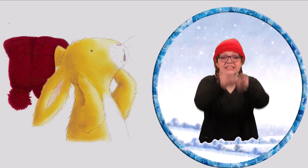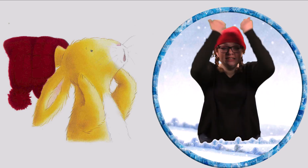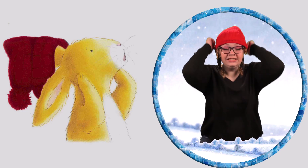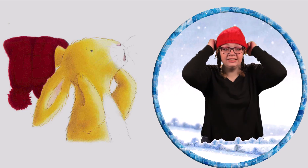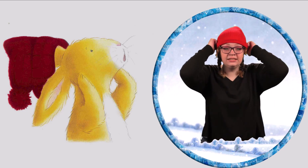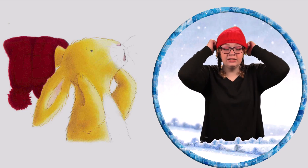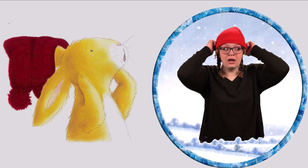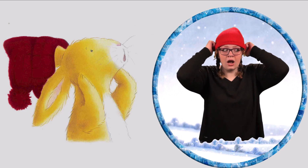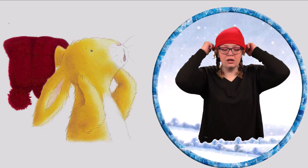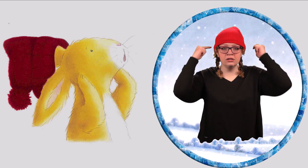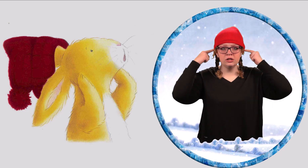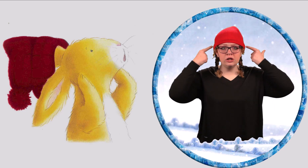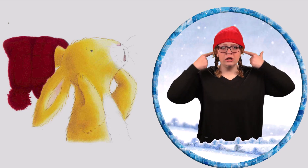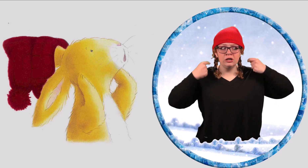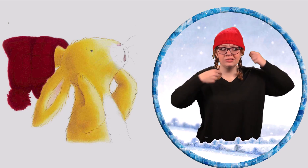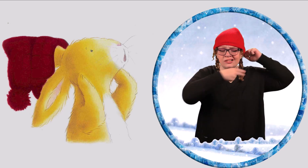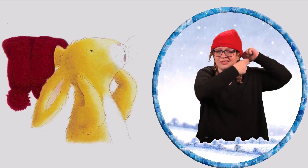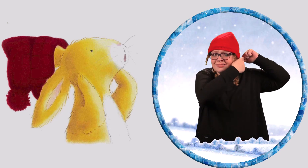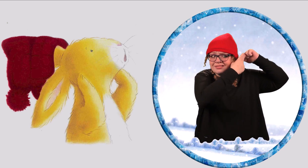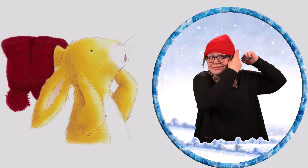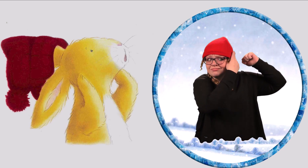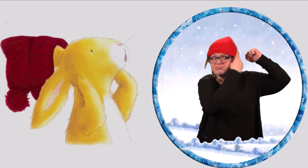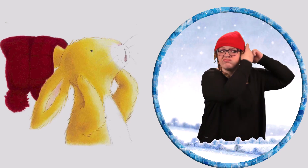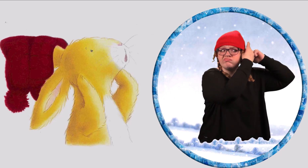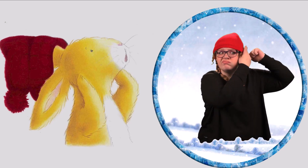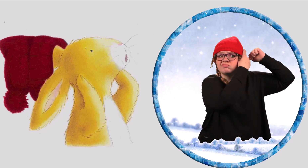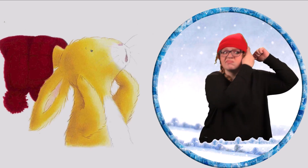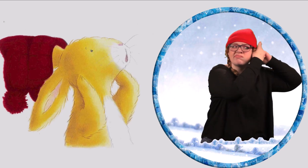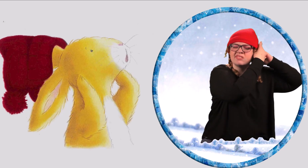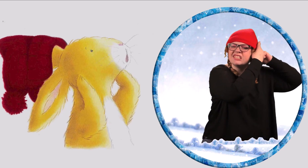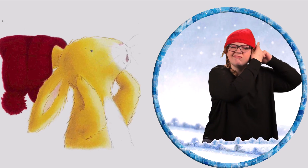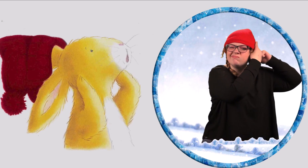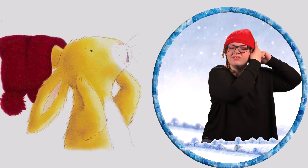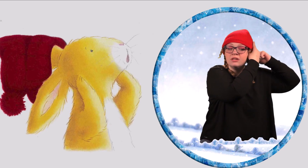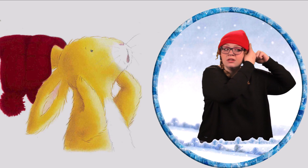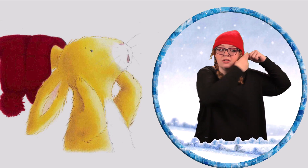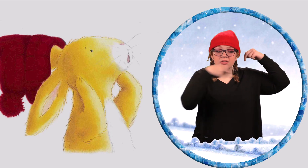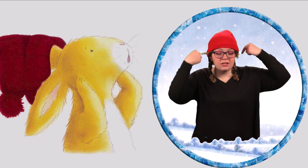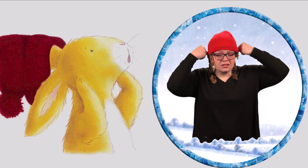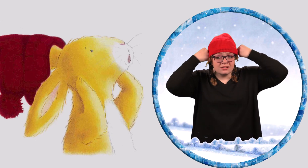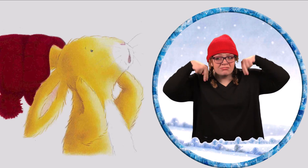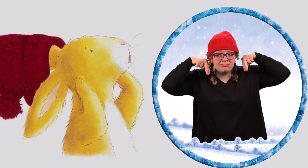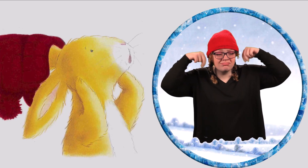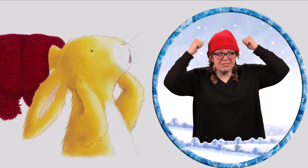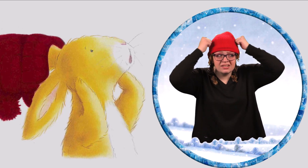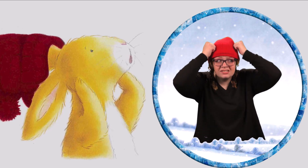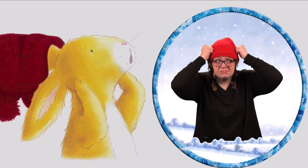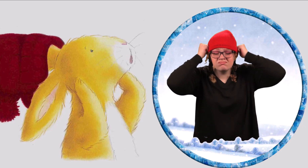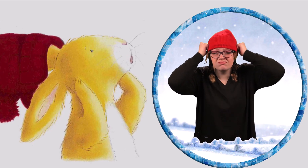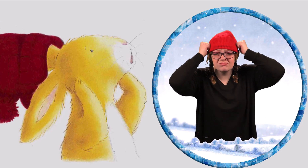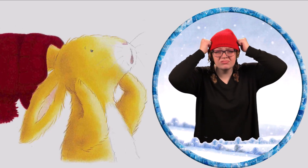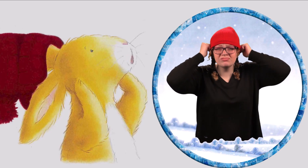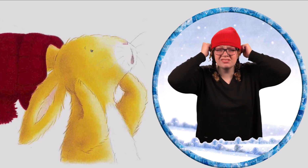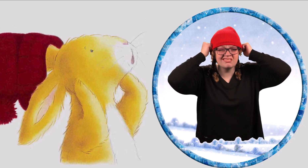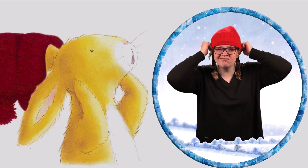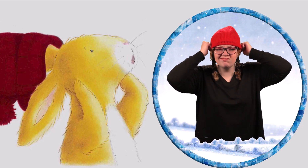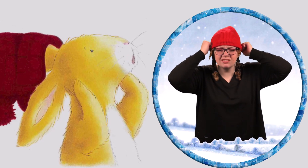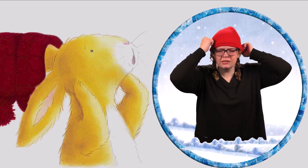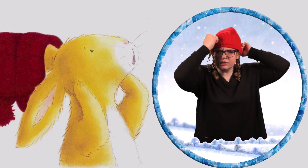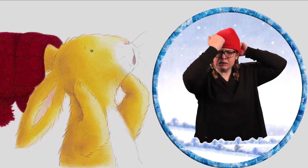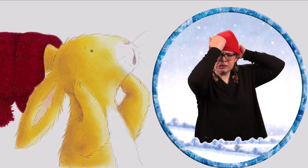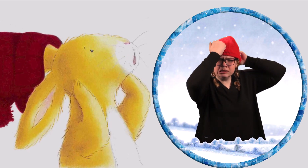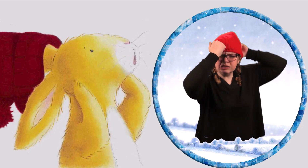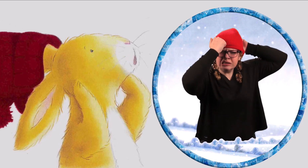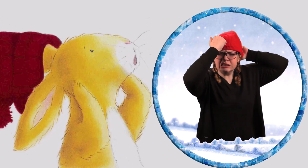He put it on at once. He tried it with his ears on the inside and then the